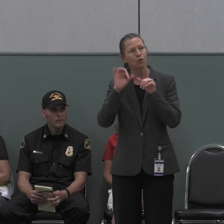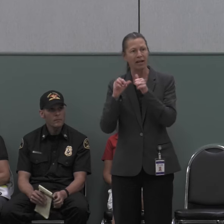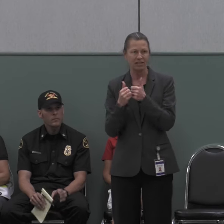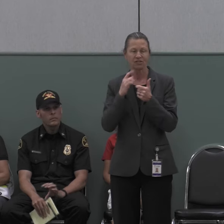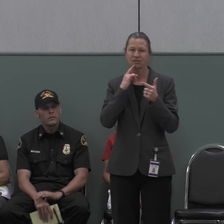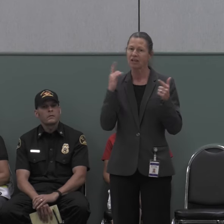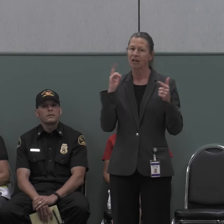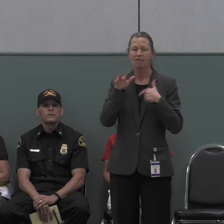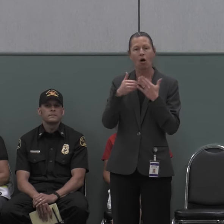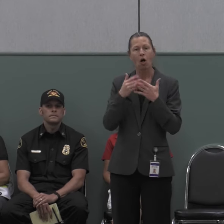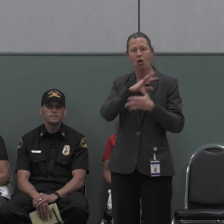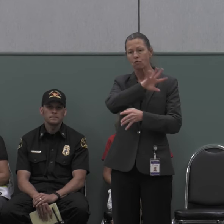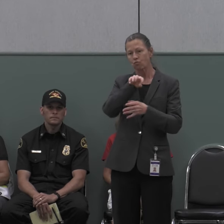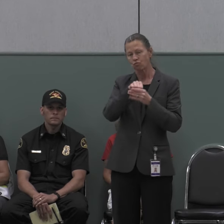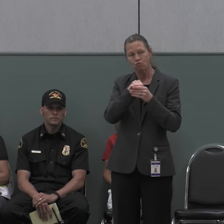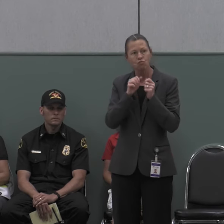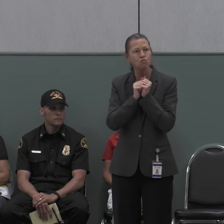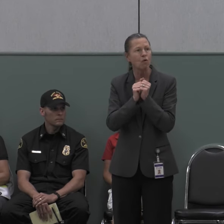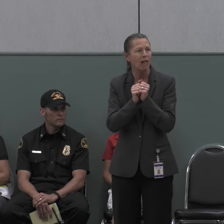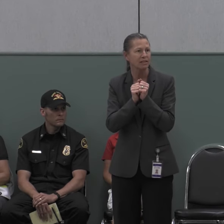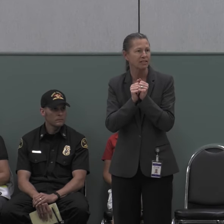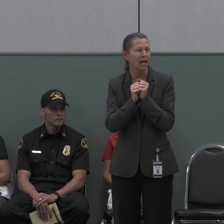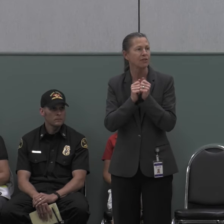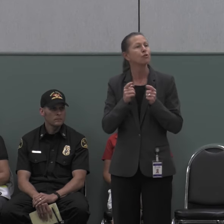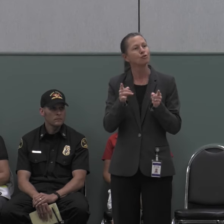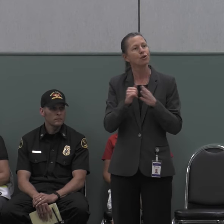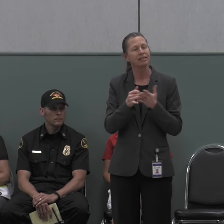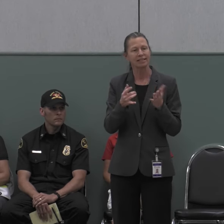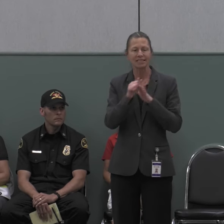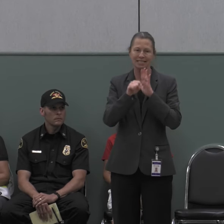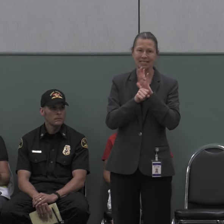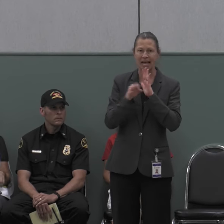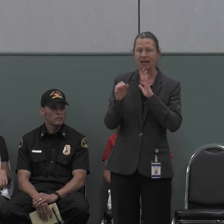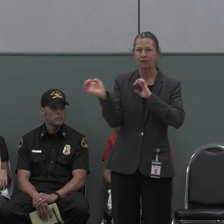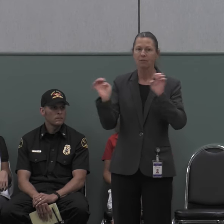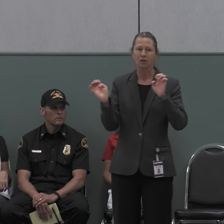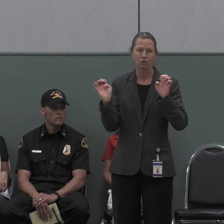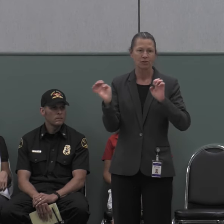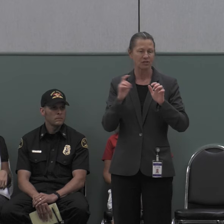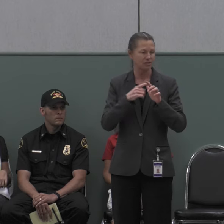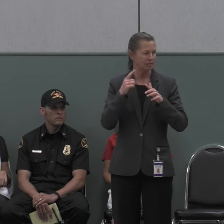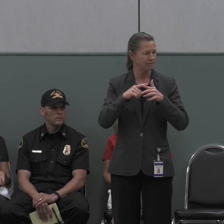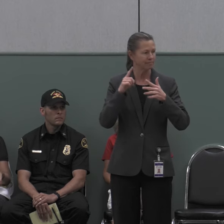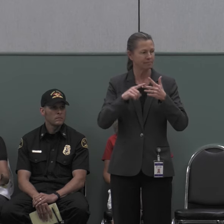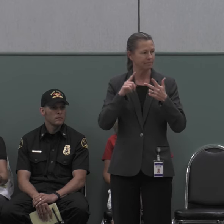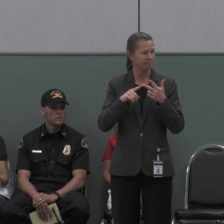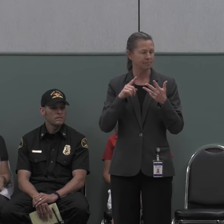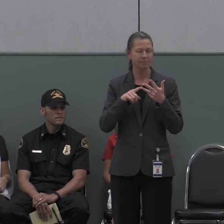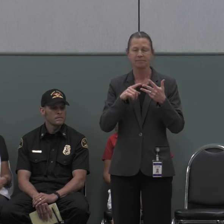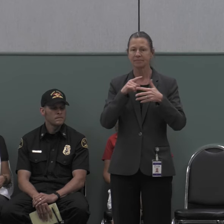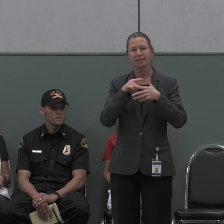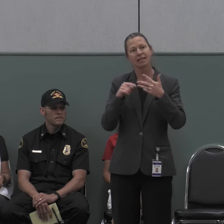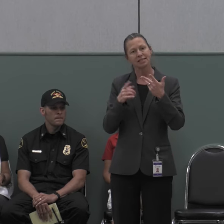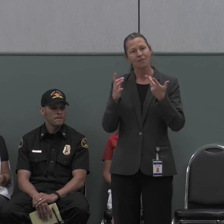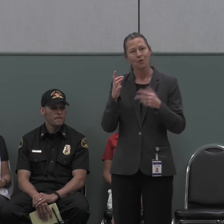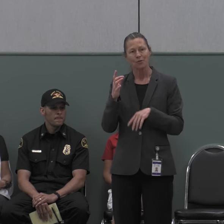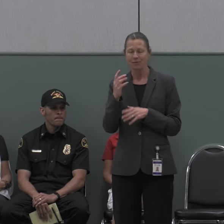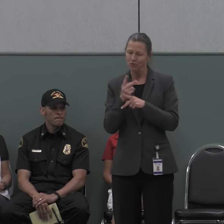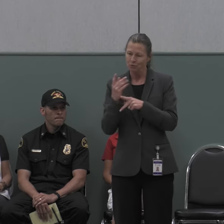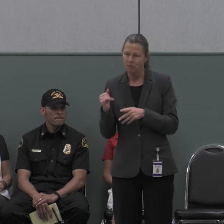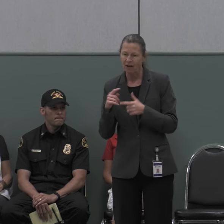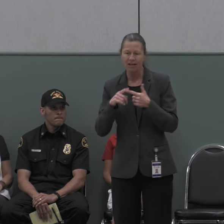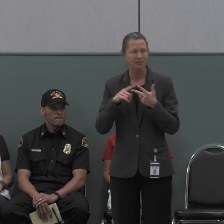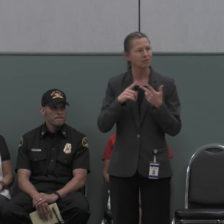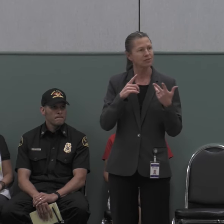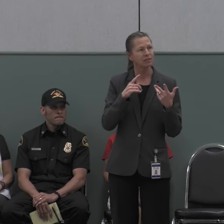together during this state of emergency. Mayor Breeden, Vice Mayor Martin, Supervisors Gleason and Livingood, and all the heads of